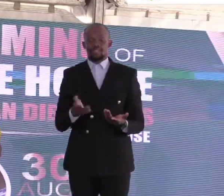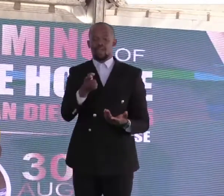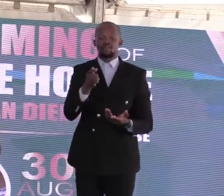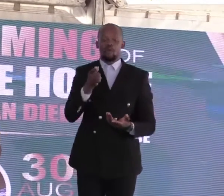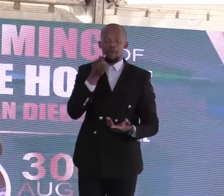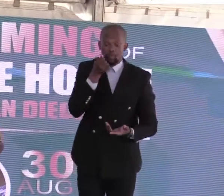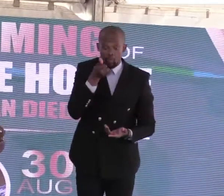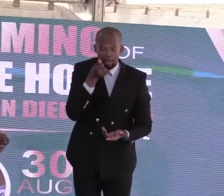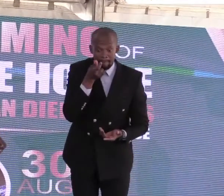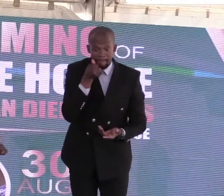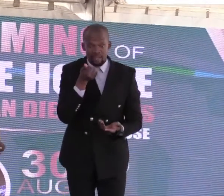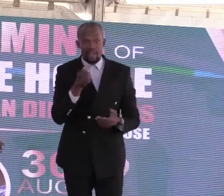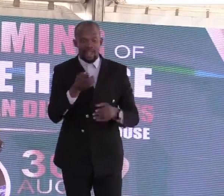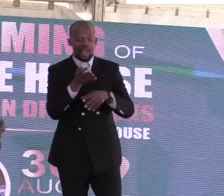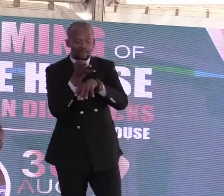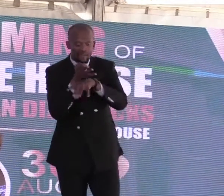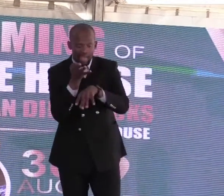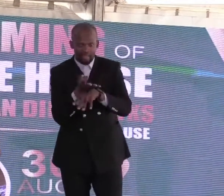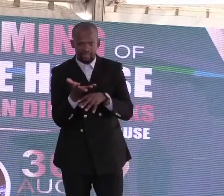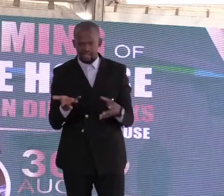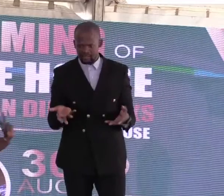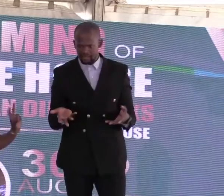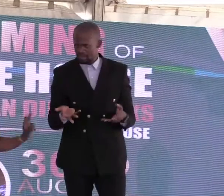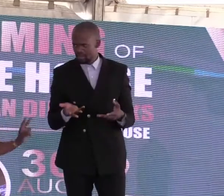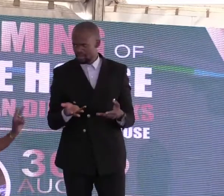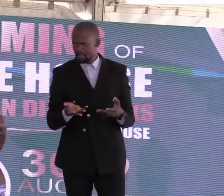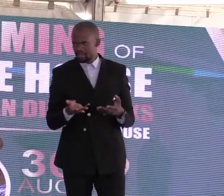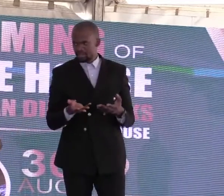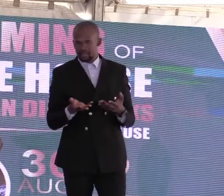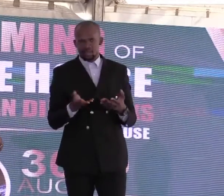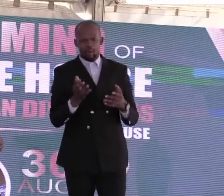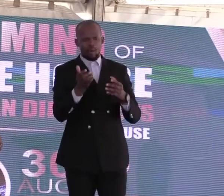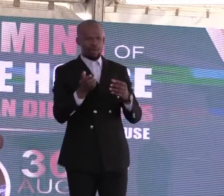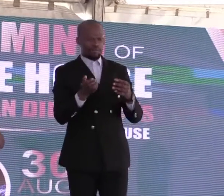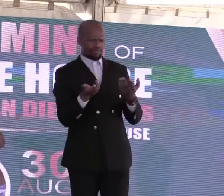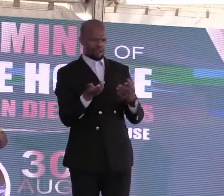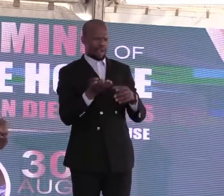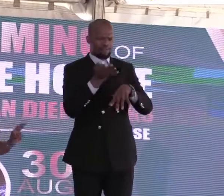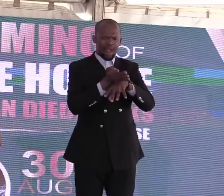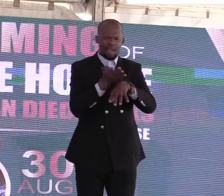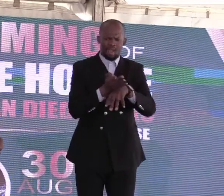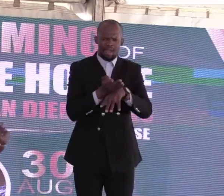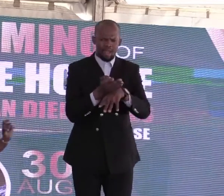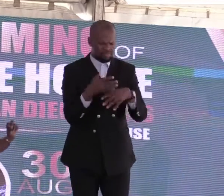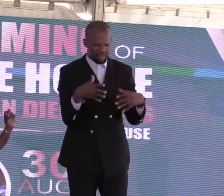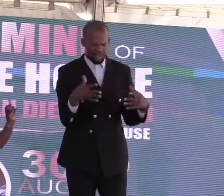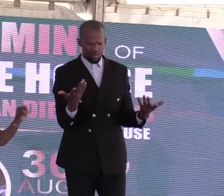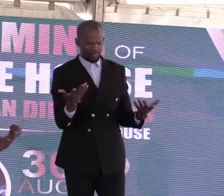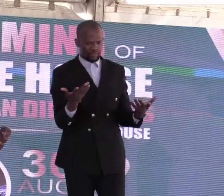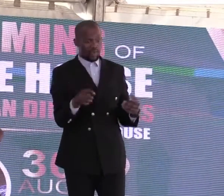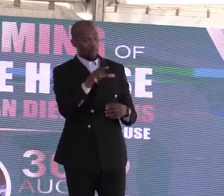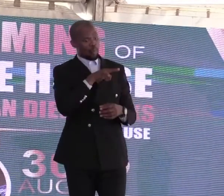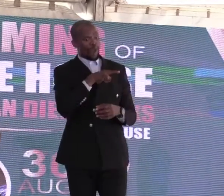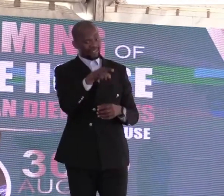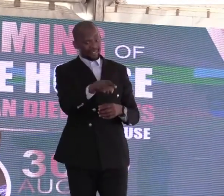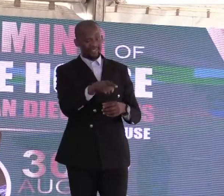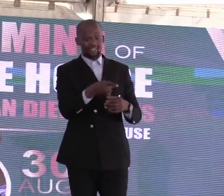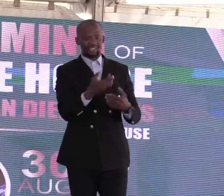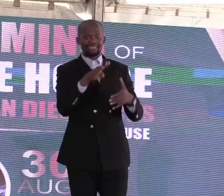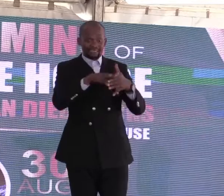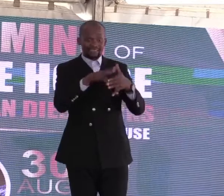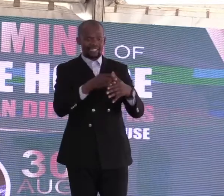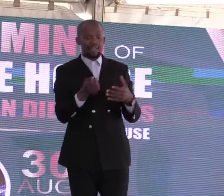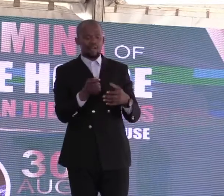men, the fathers, or must I say absent fathers, because most of this is because of absent